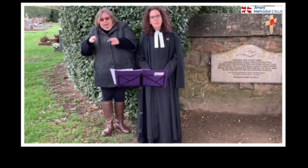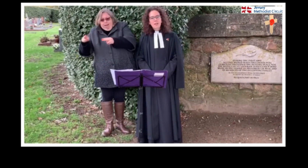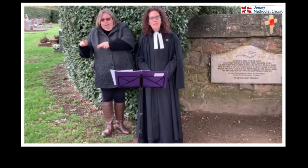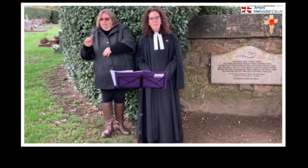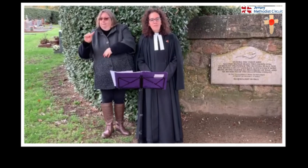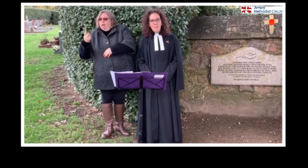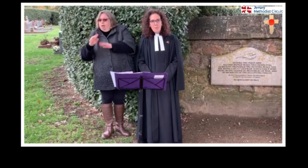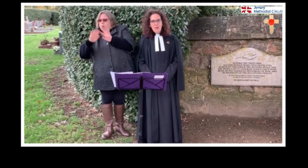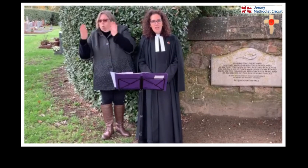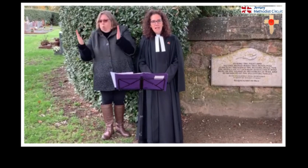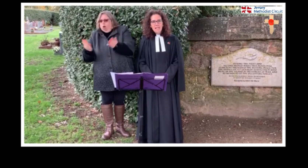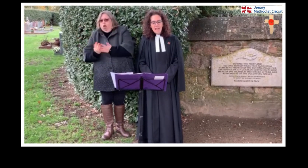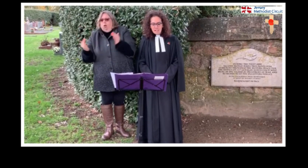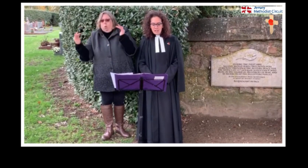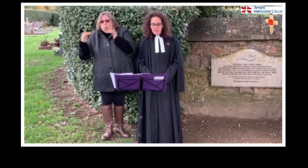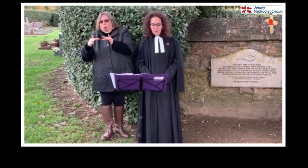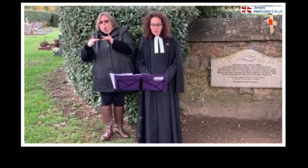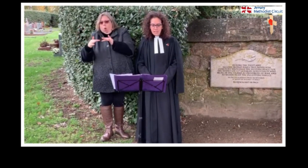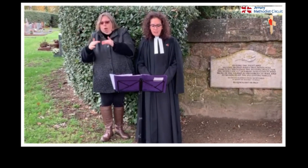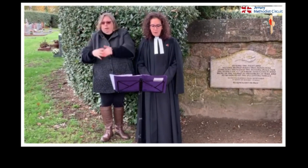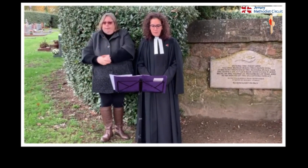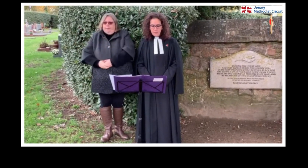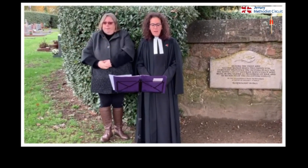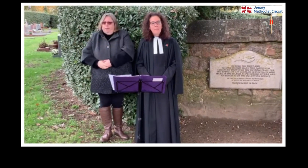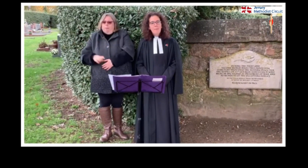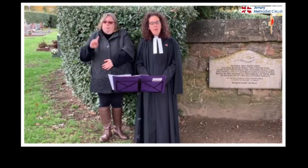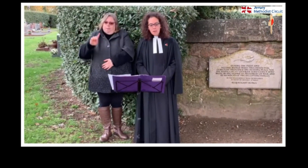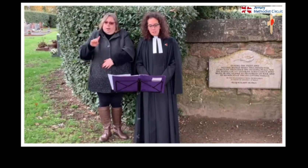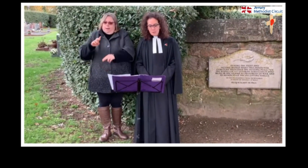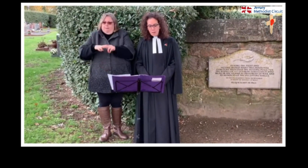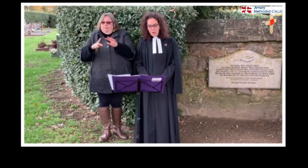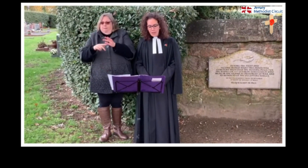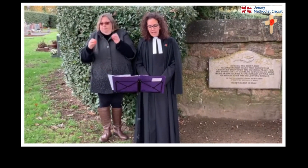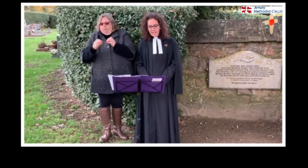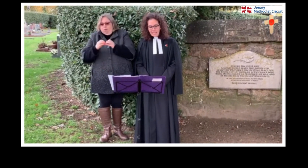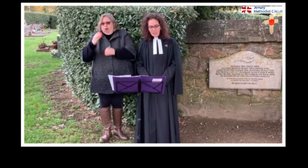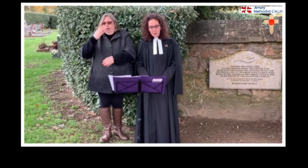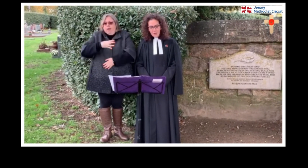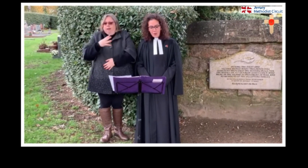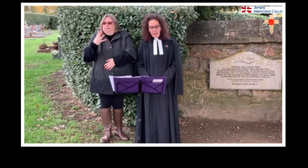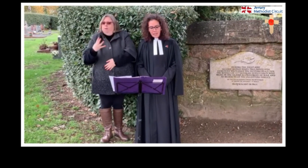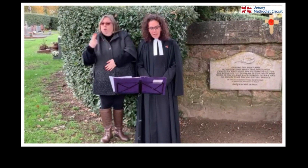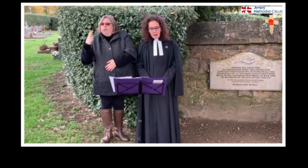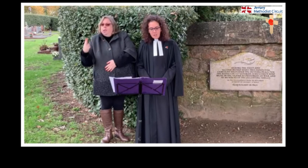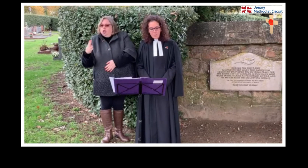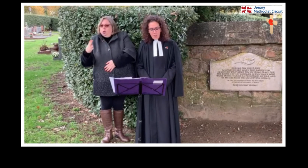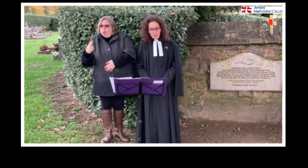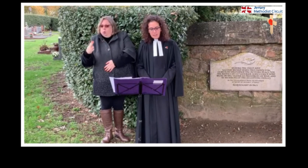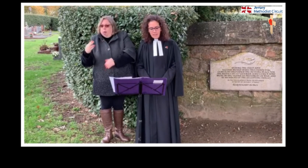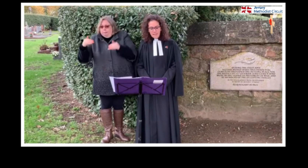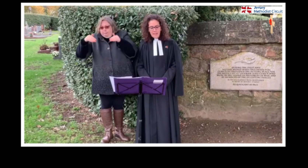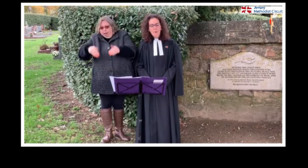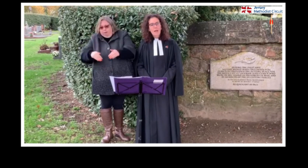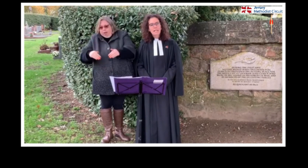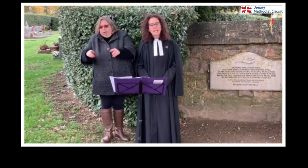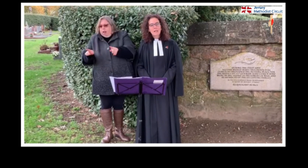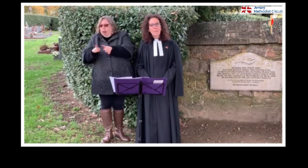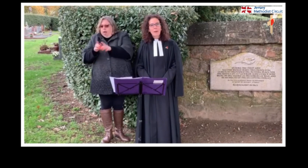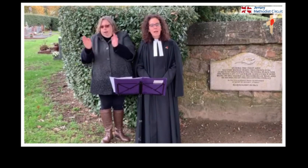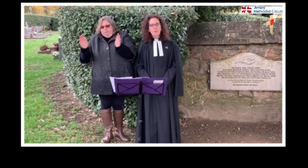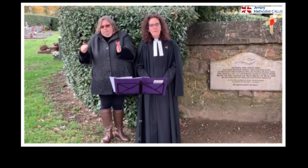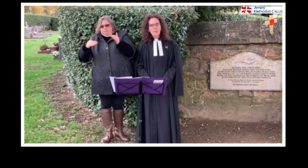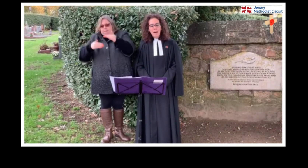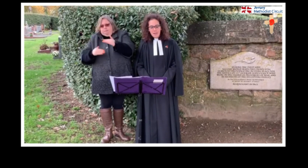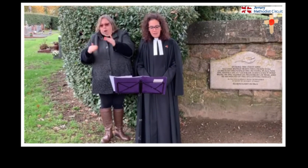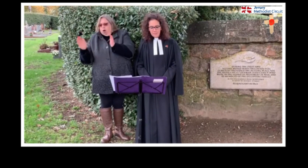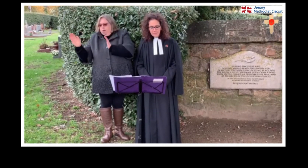But from February in 1942, burials were located in 2 large blocks separated